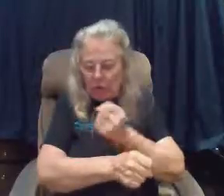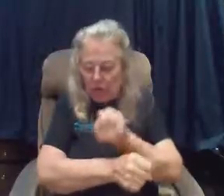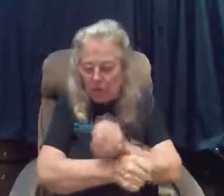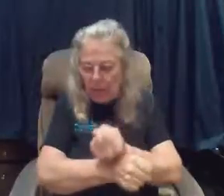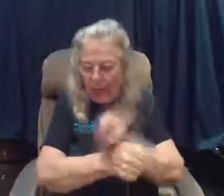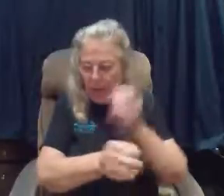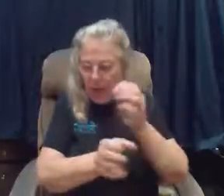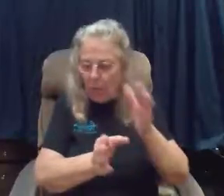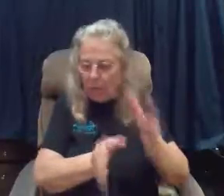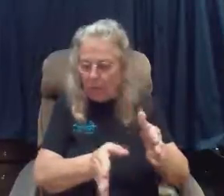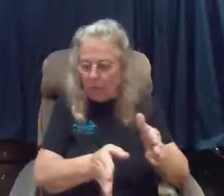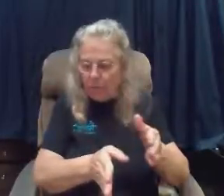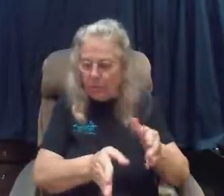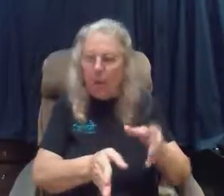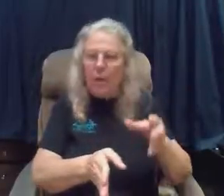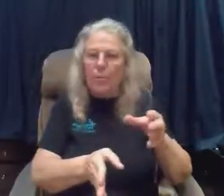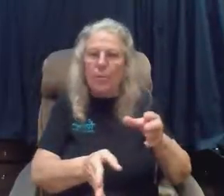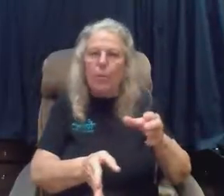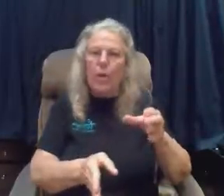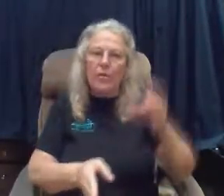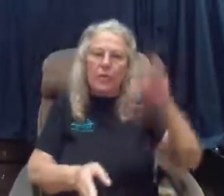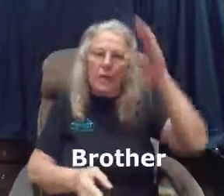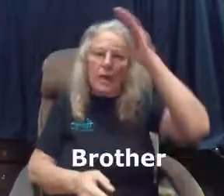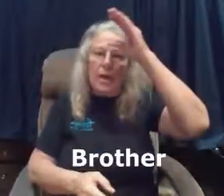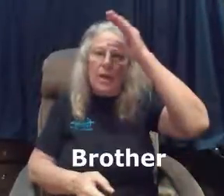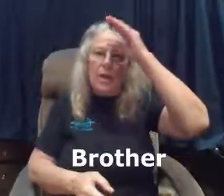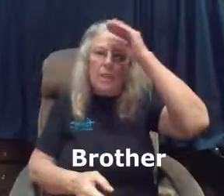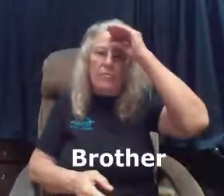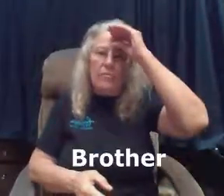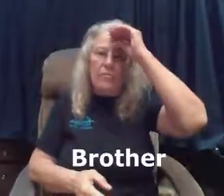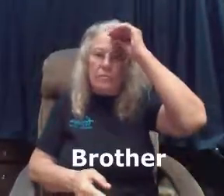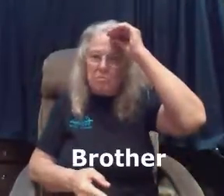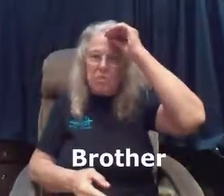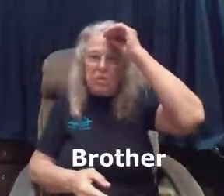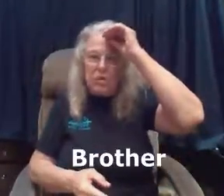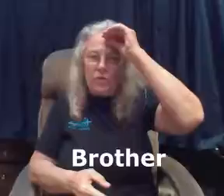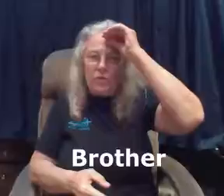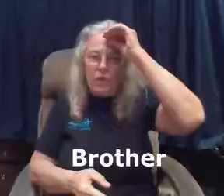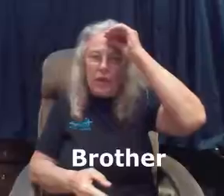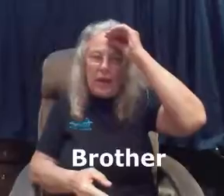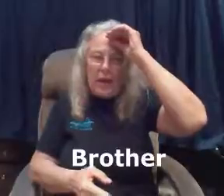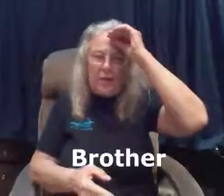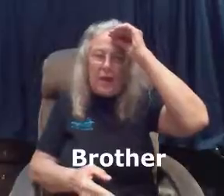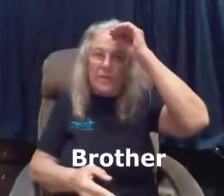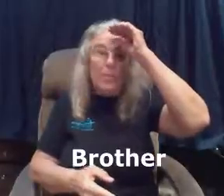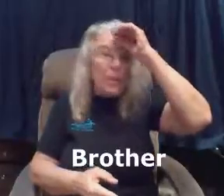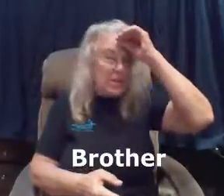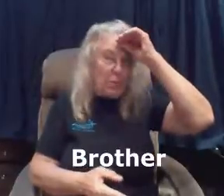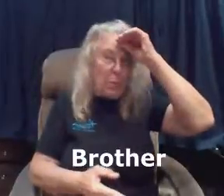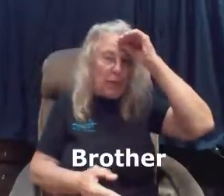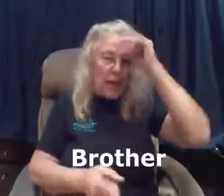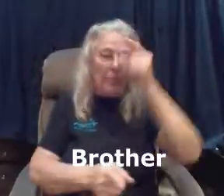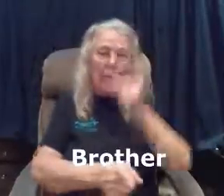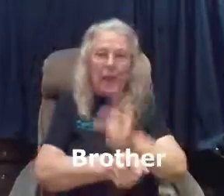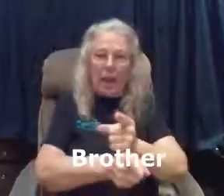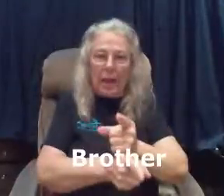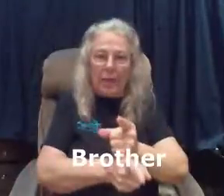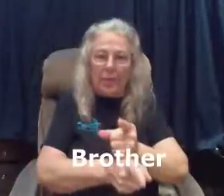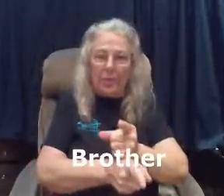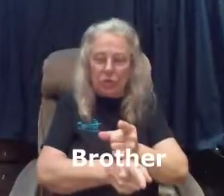talked about that one. Brother, come pinching the forehead like the baseball cap and coming